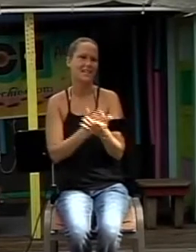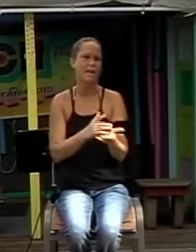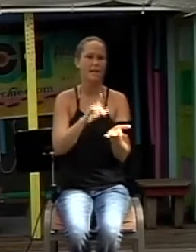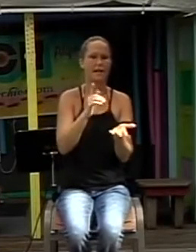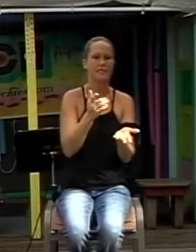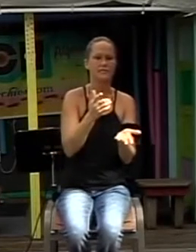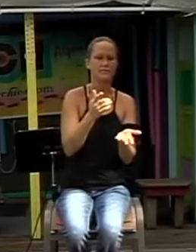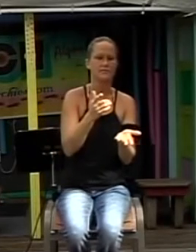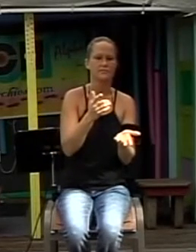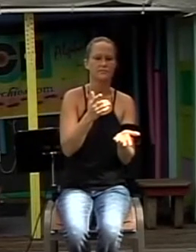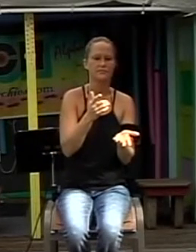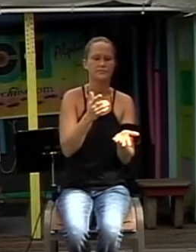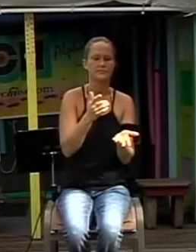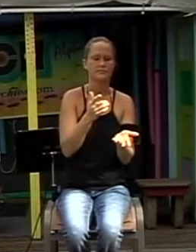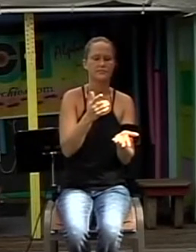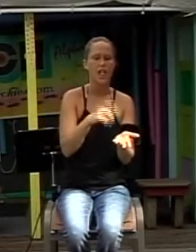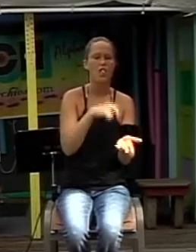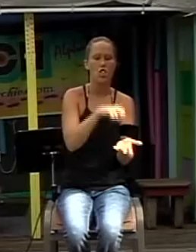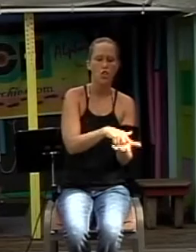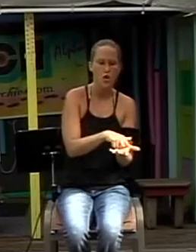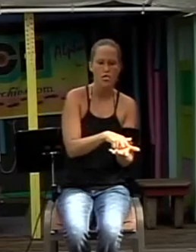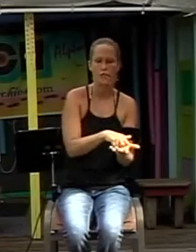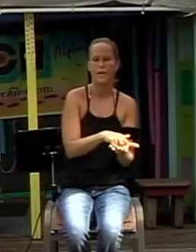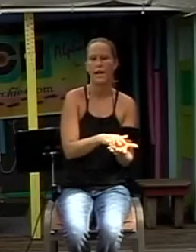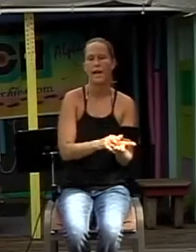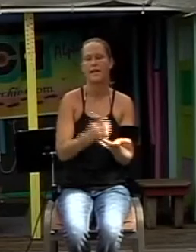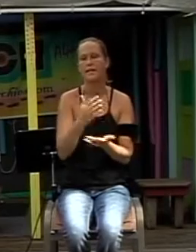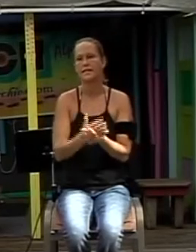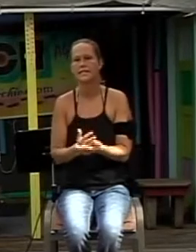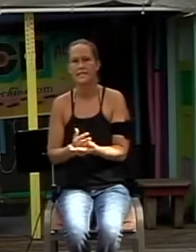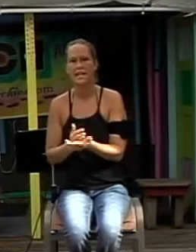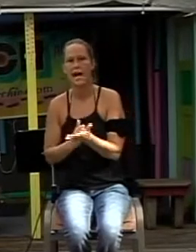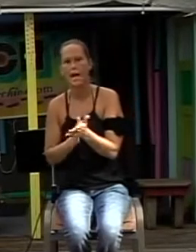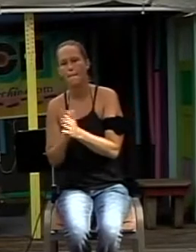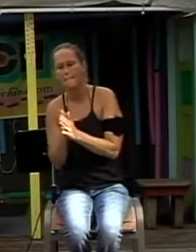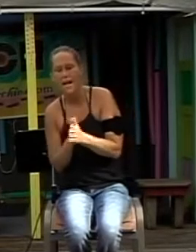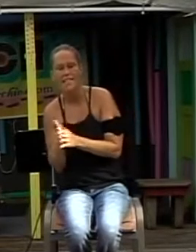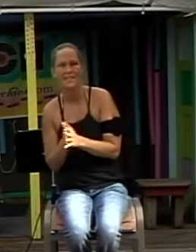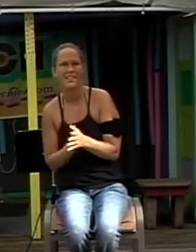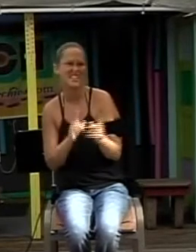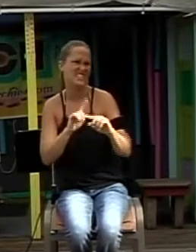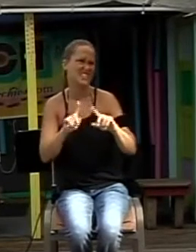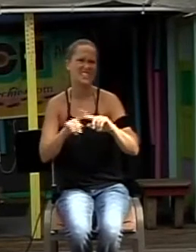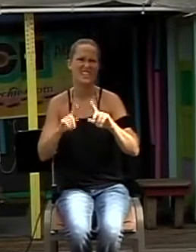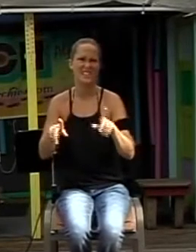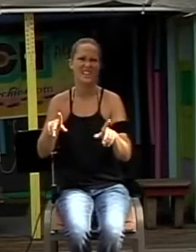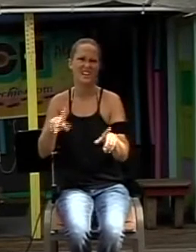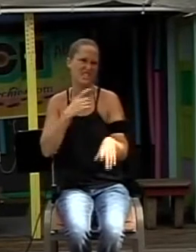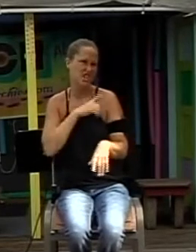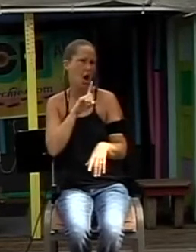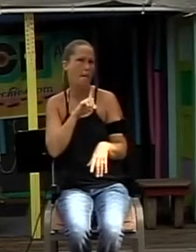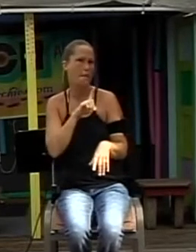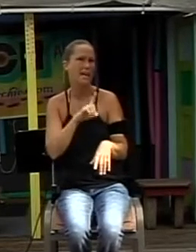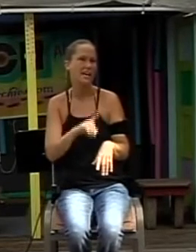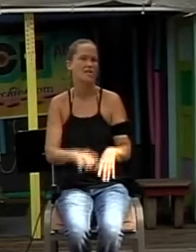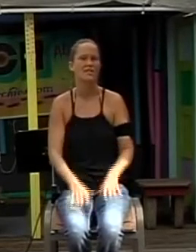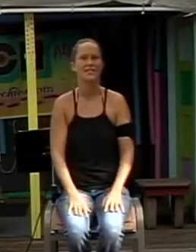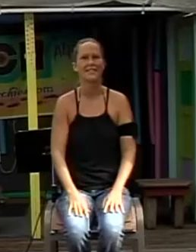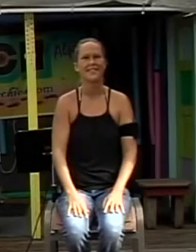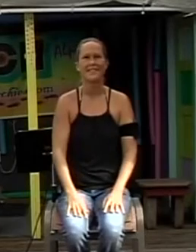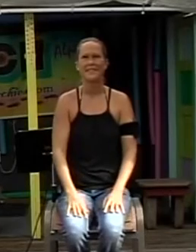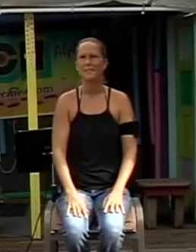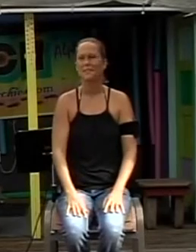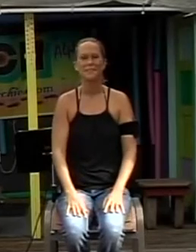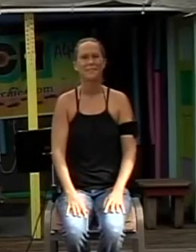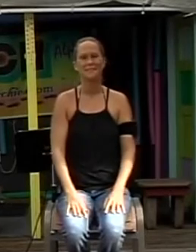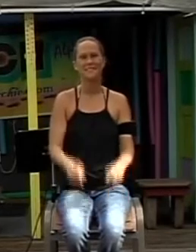bottom line, it's about Jesus, take all your denominational colors off and leave them at the door, but the deeper you get involved with these systems, the more